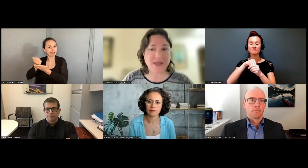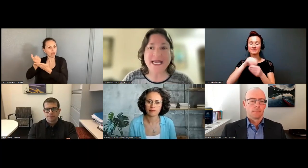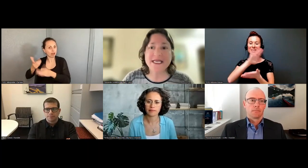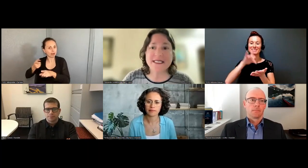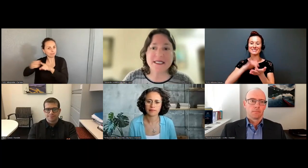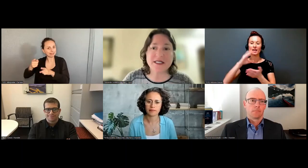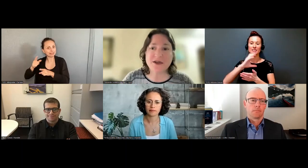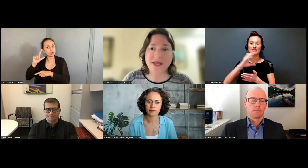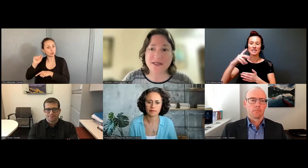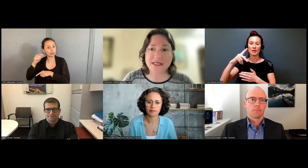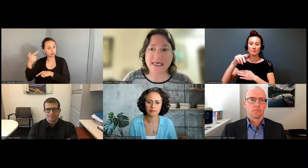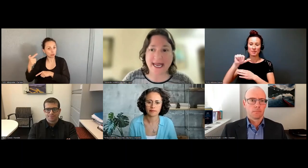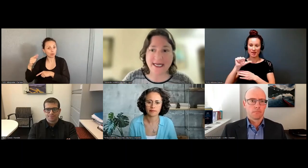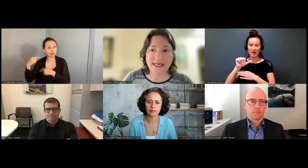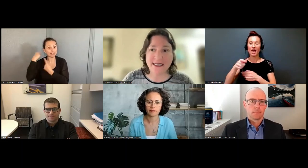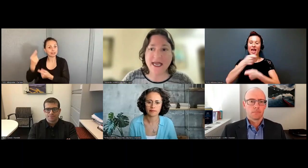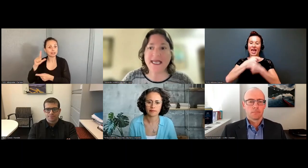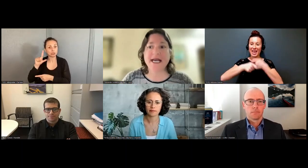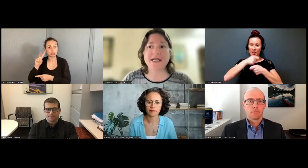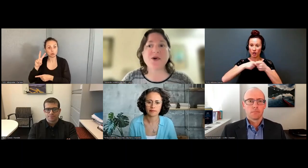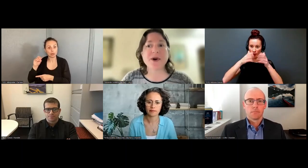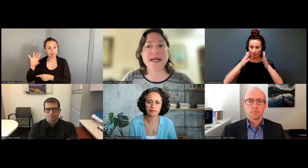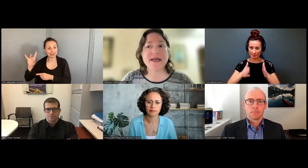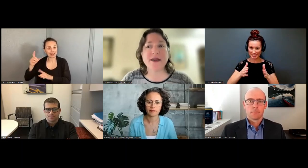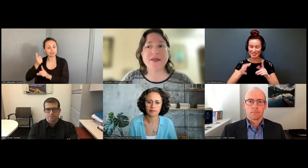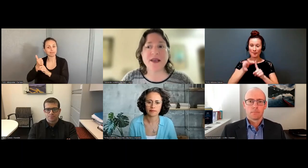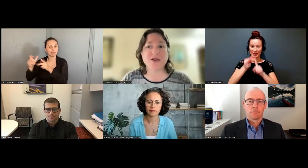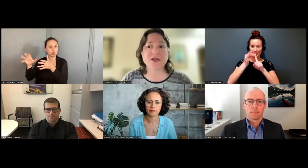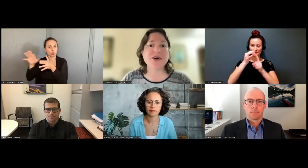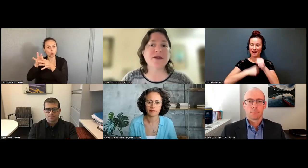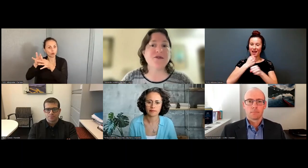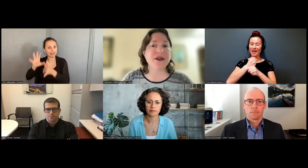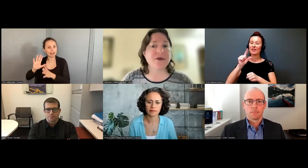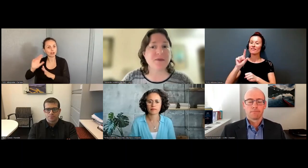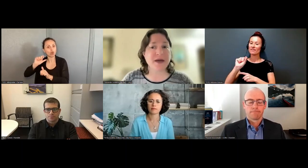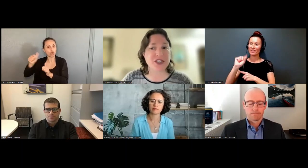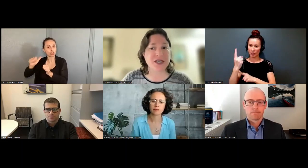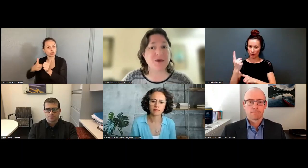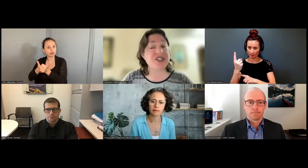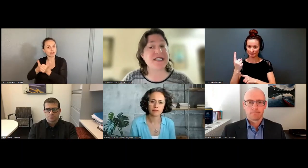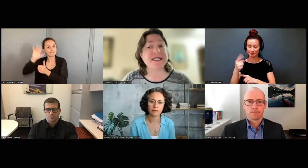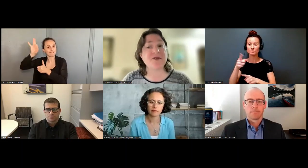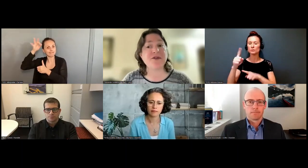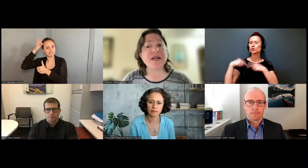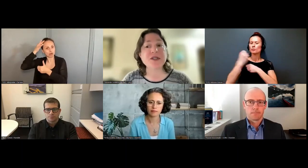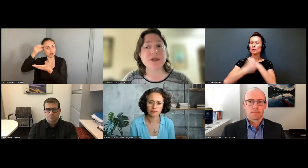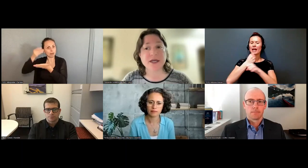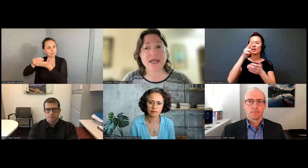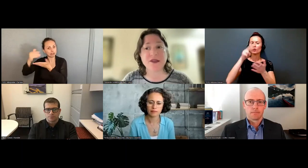2021. Since 2008, he has coordinated the Alternative Federal Budget,